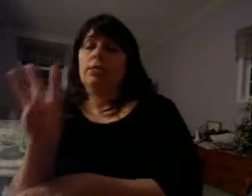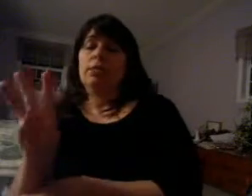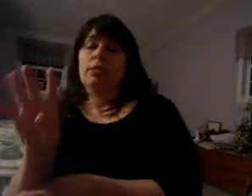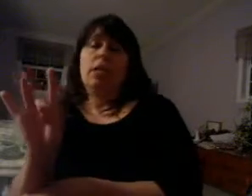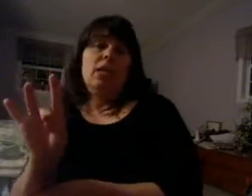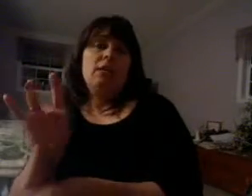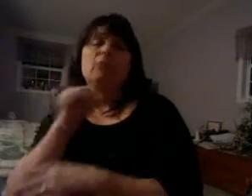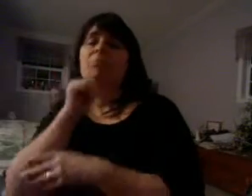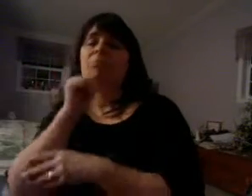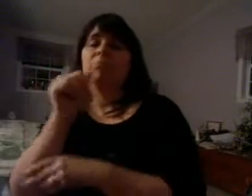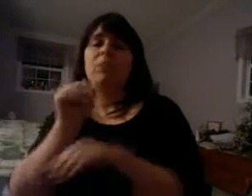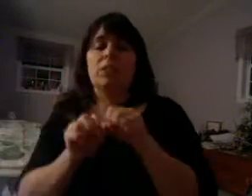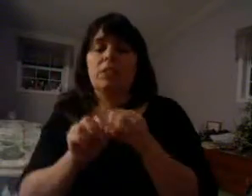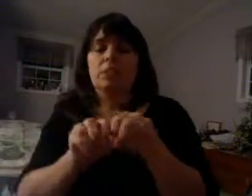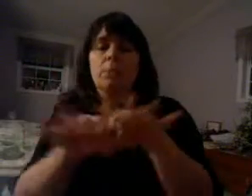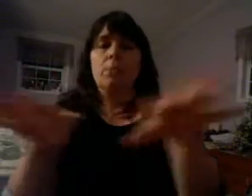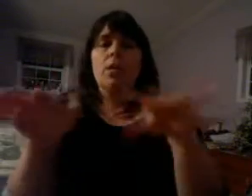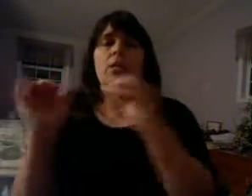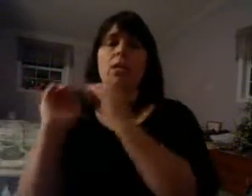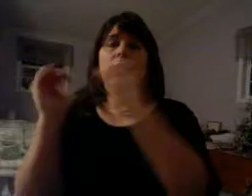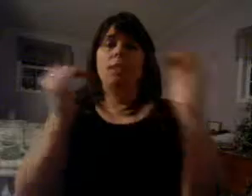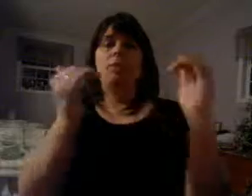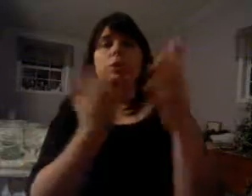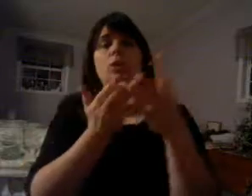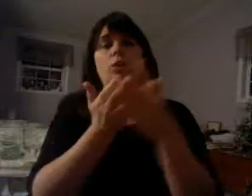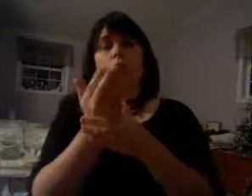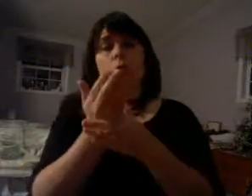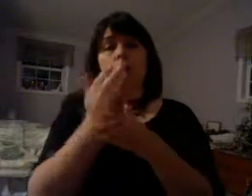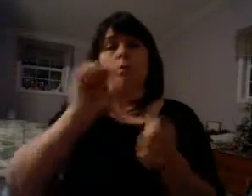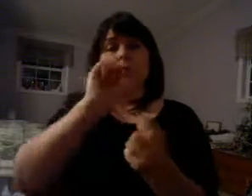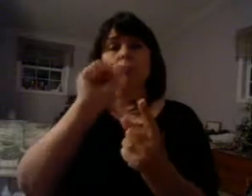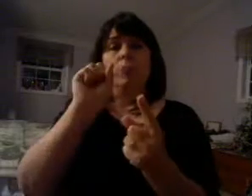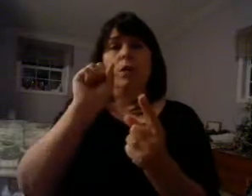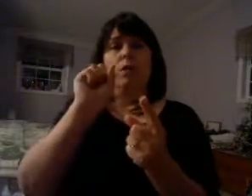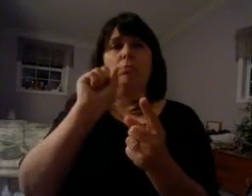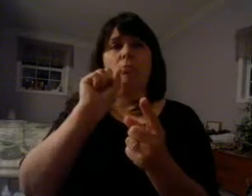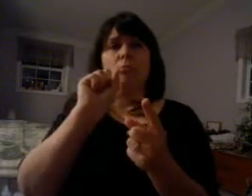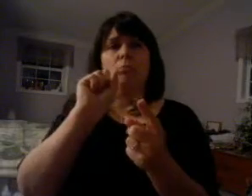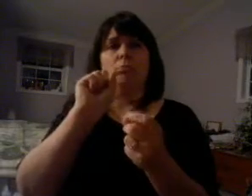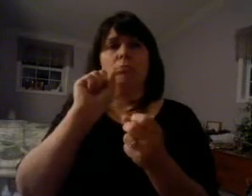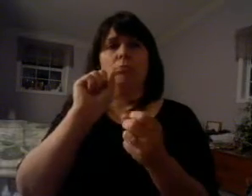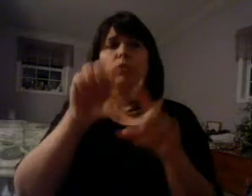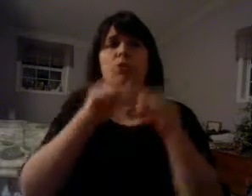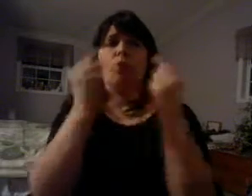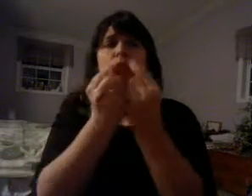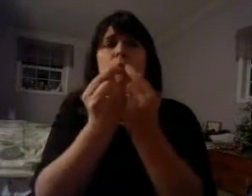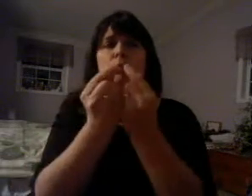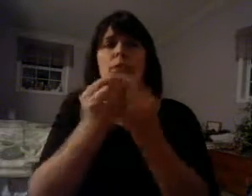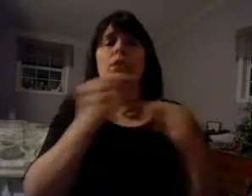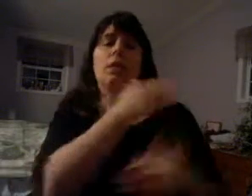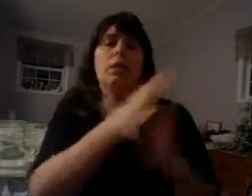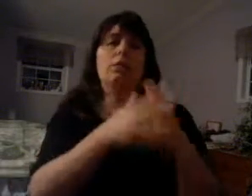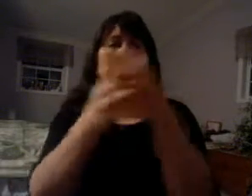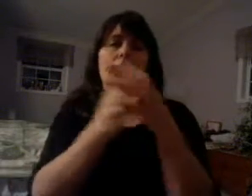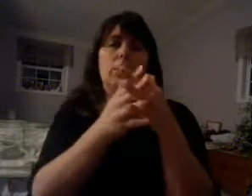across the social groups of America. I want to do 2 things. First, I want to present a picture of what we think we know about homicide in the United